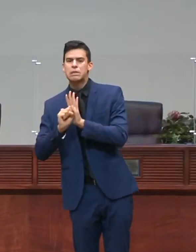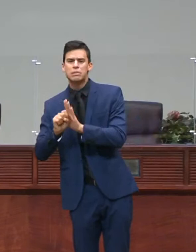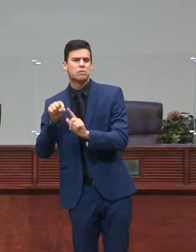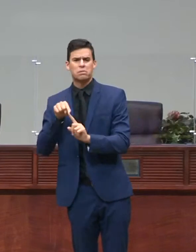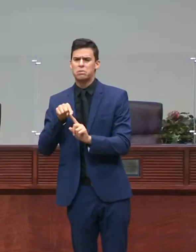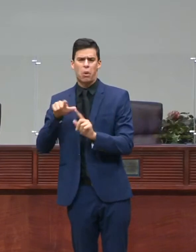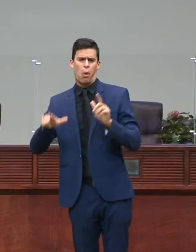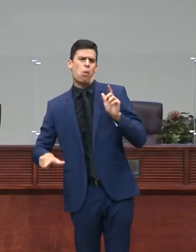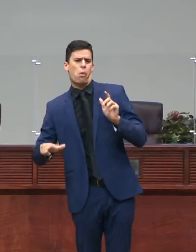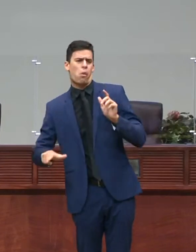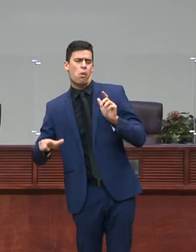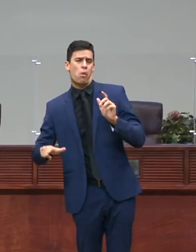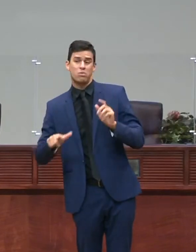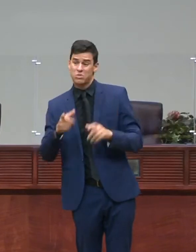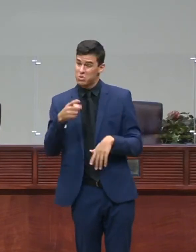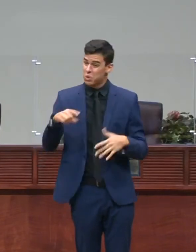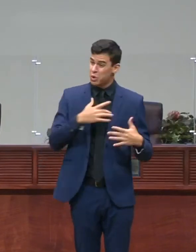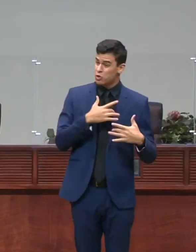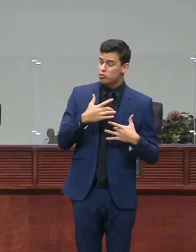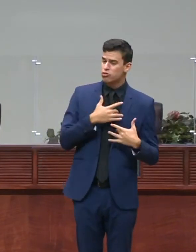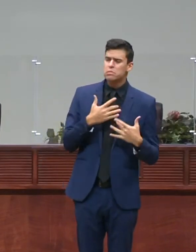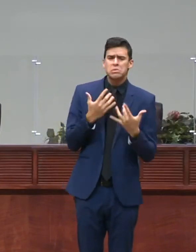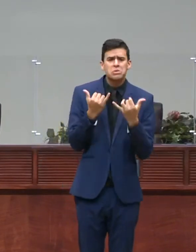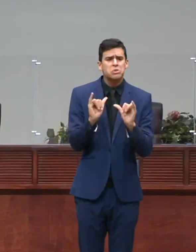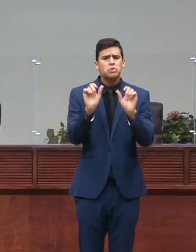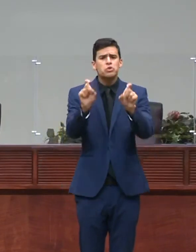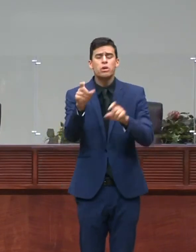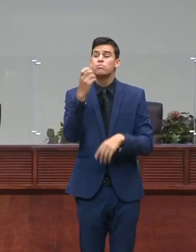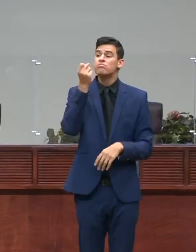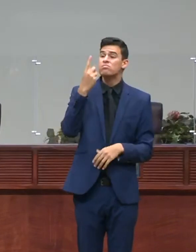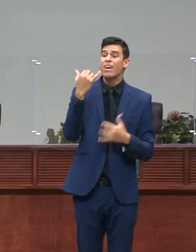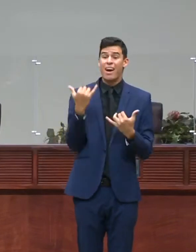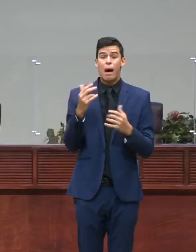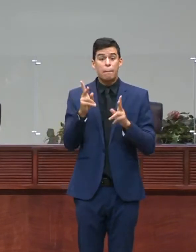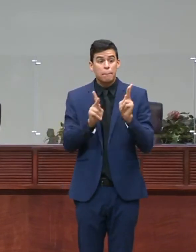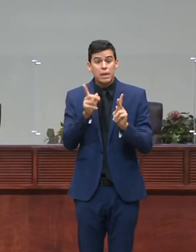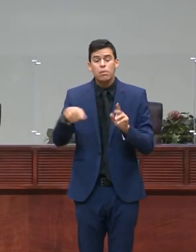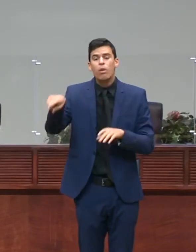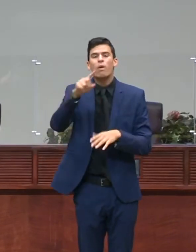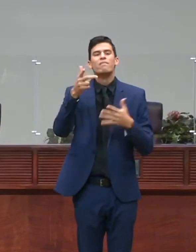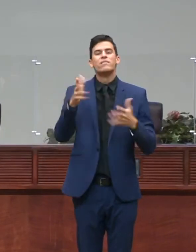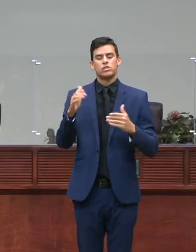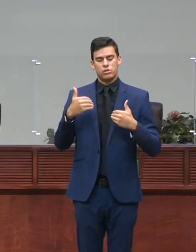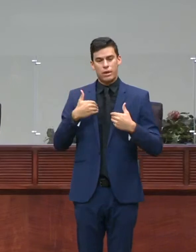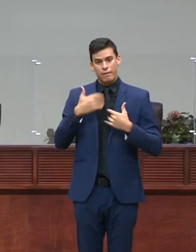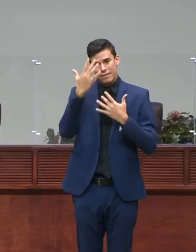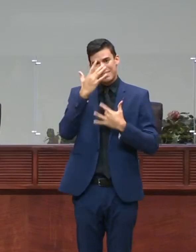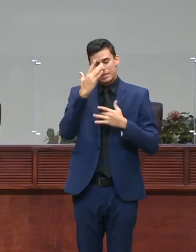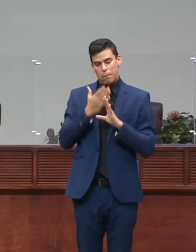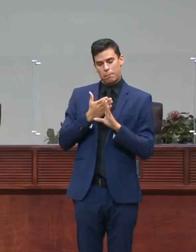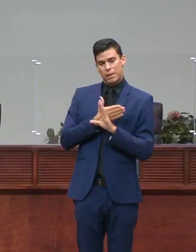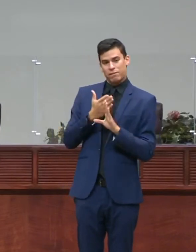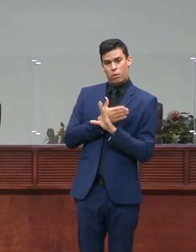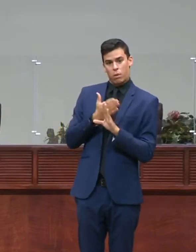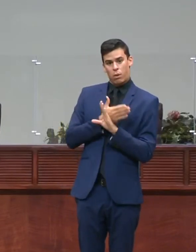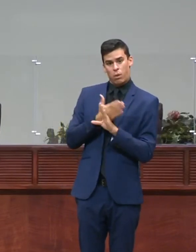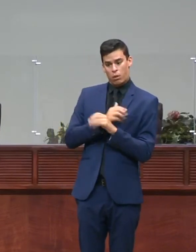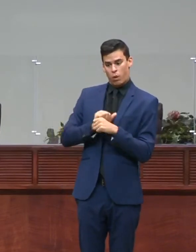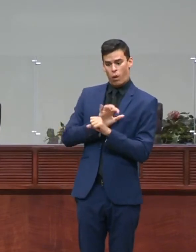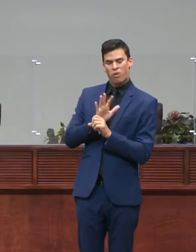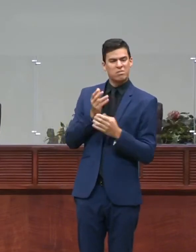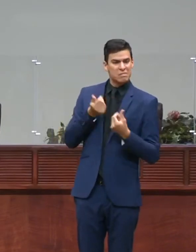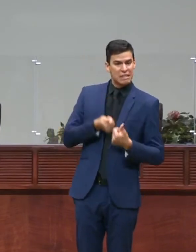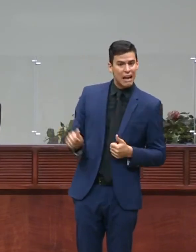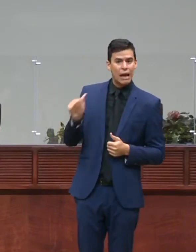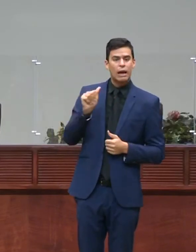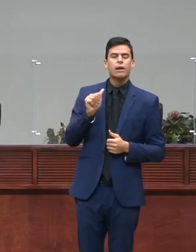effects. And that's why people who have pre-existing conditions should consult with a provider before they make that decision to